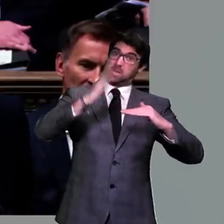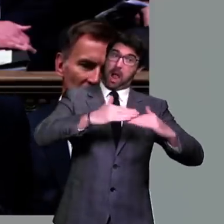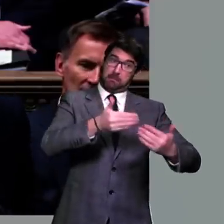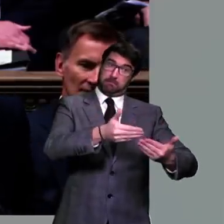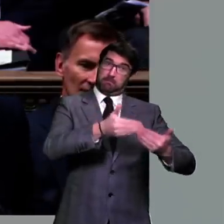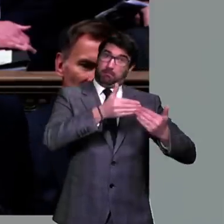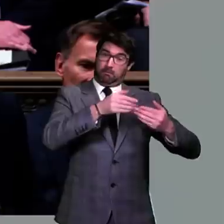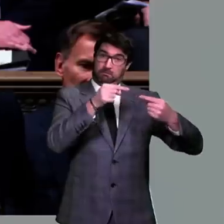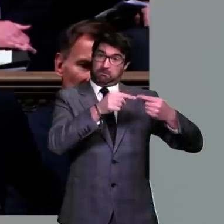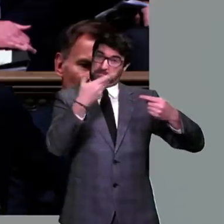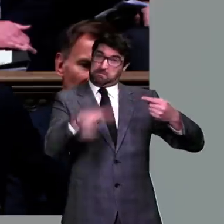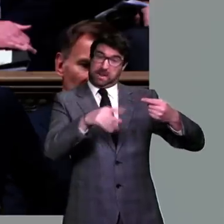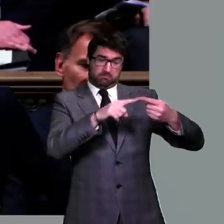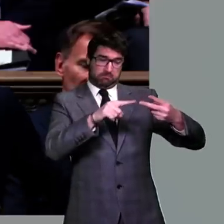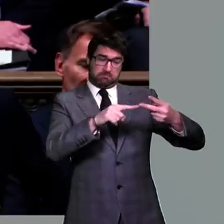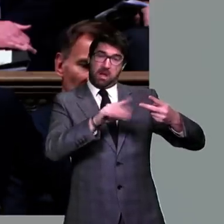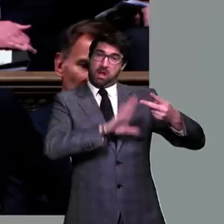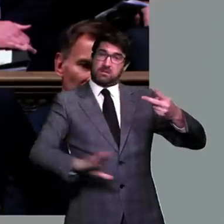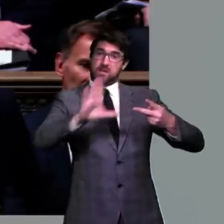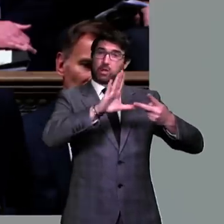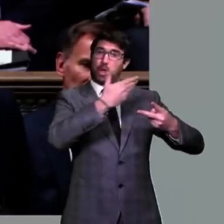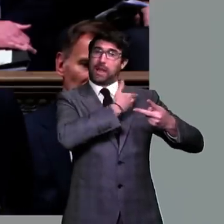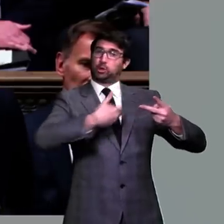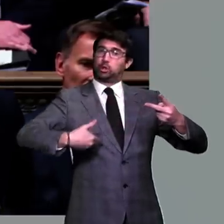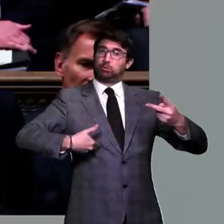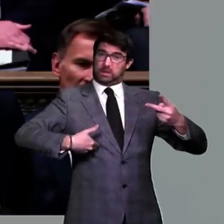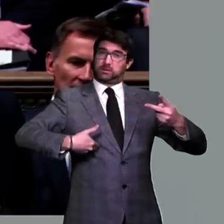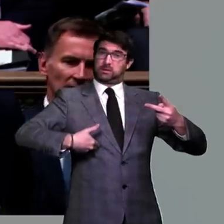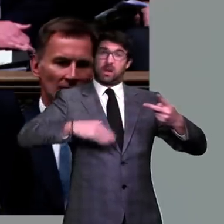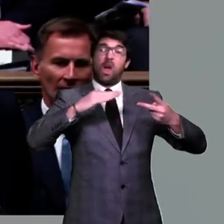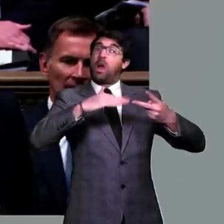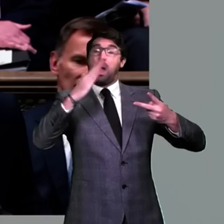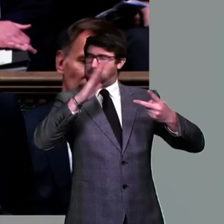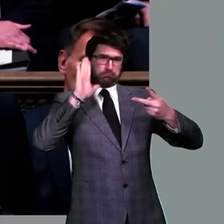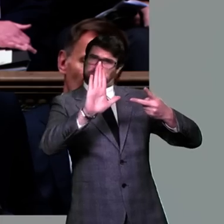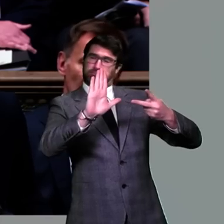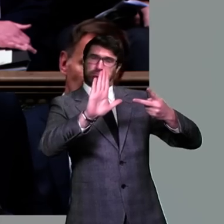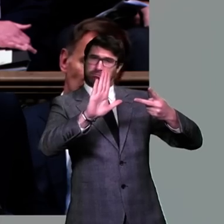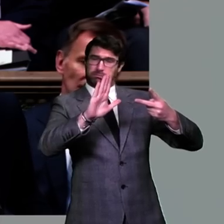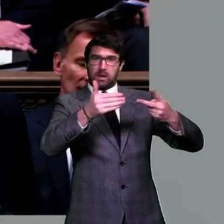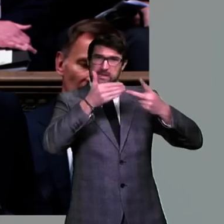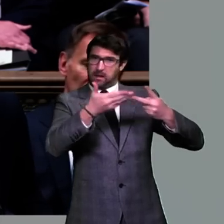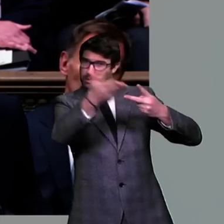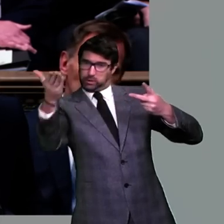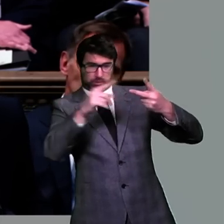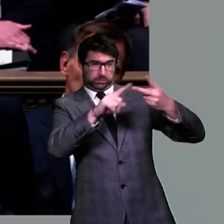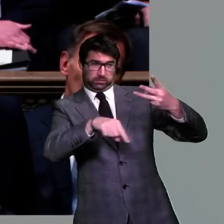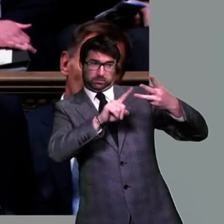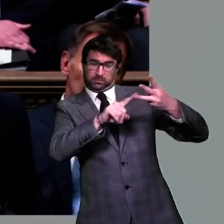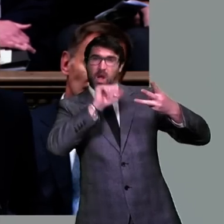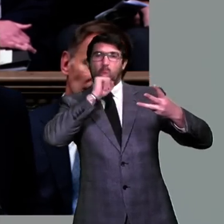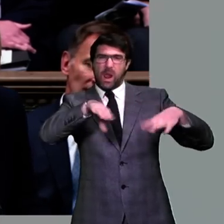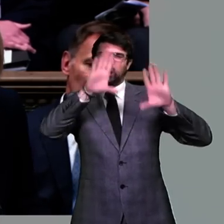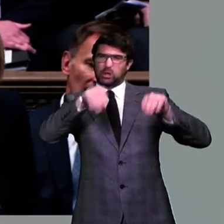delivered on national insurance. We are going to deliver to stop the militant trade unions disrupting our